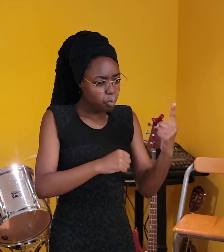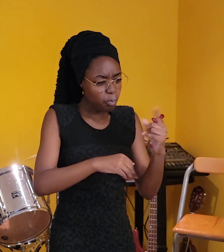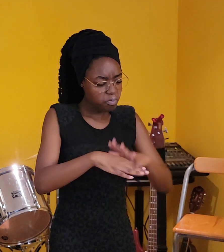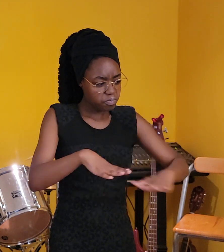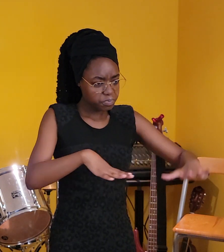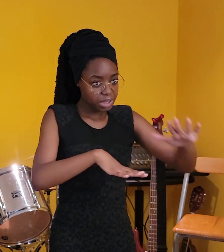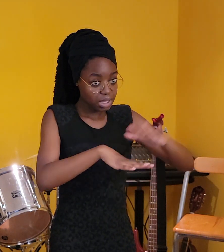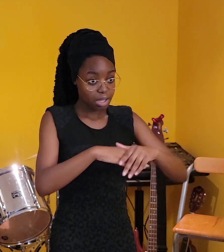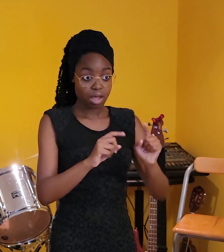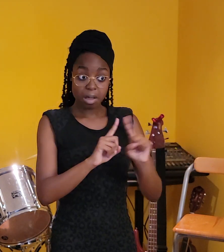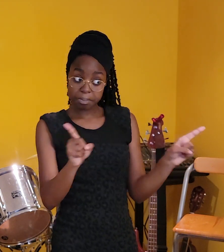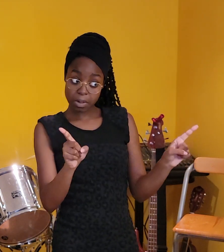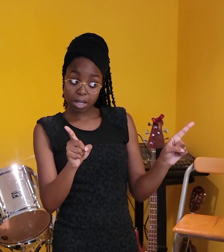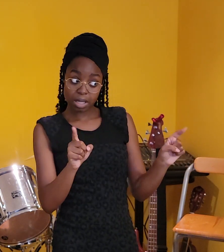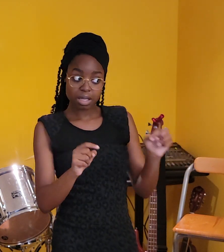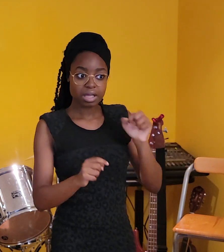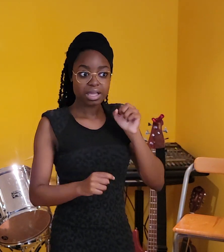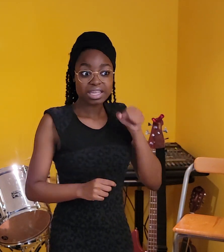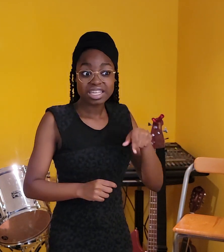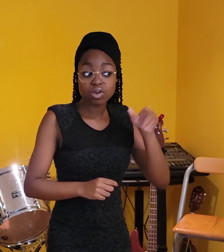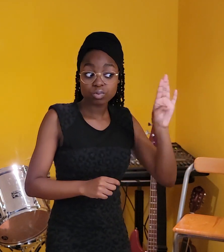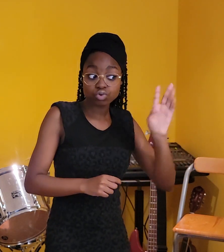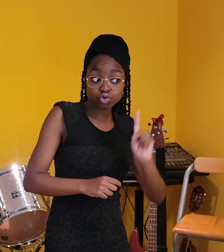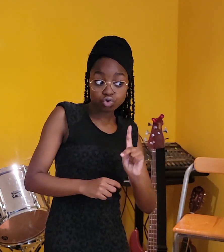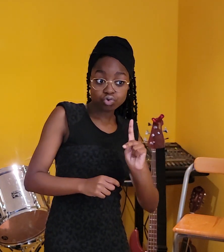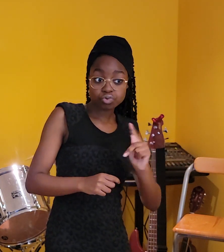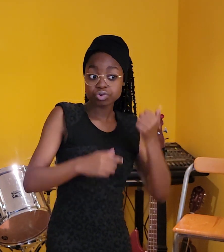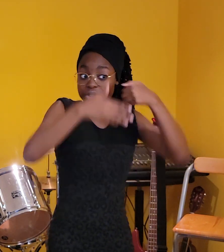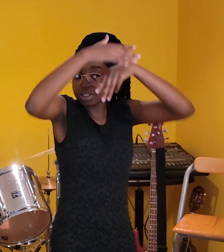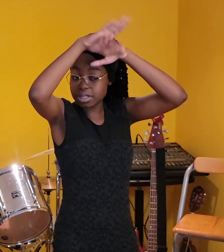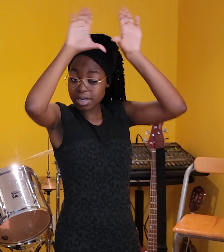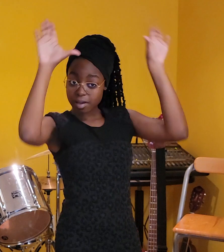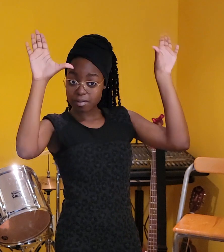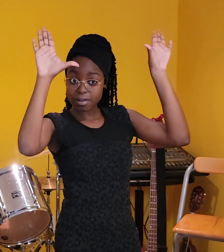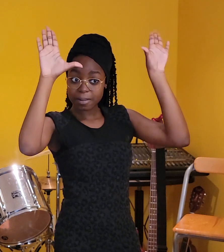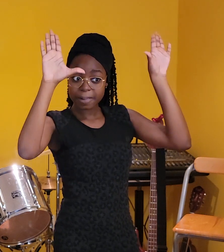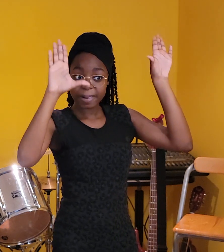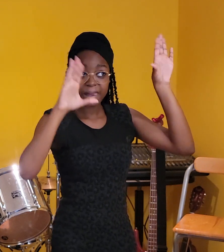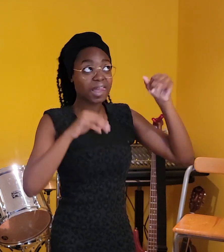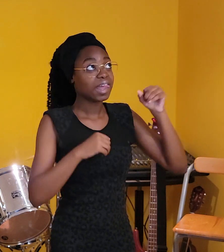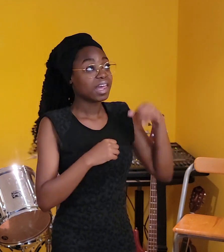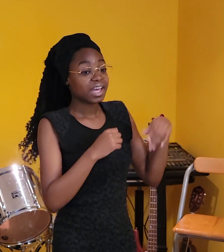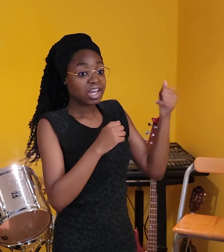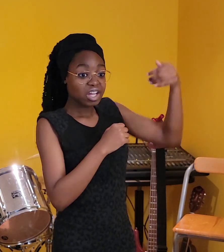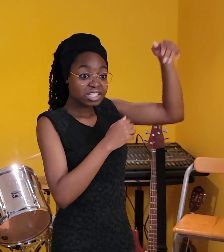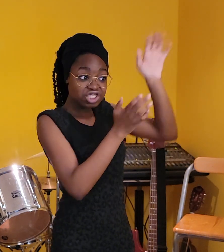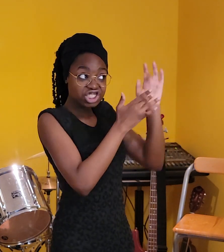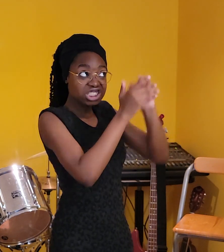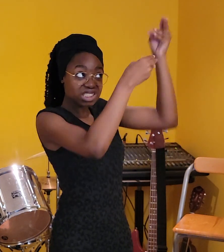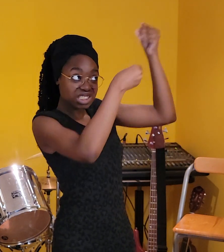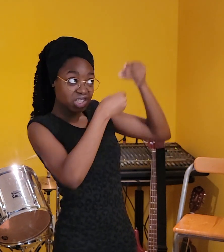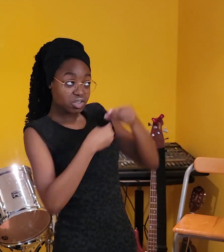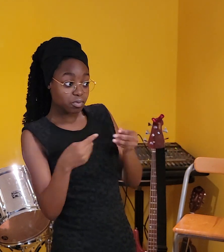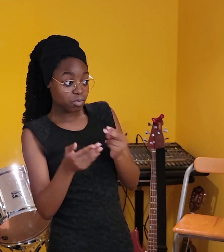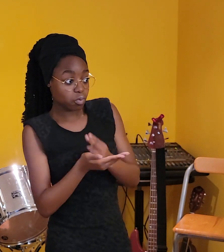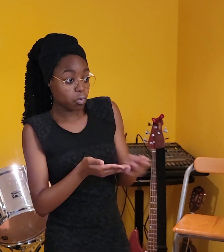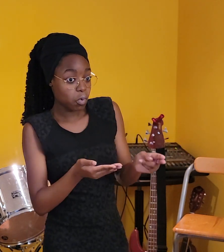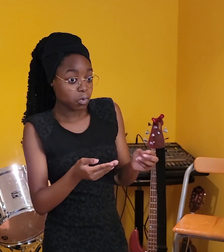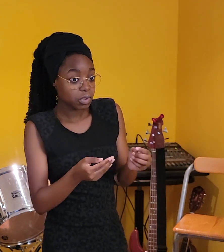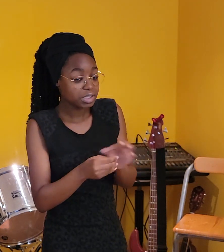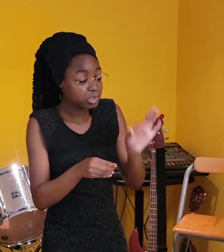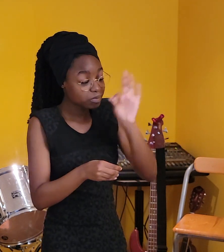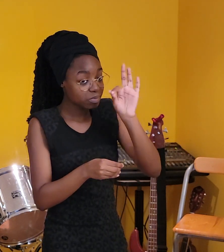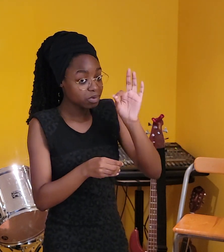heaven, first, he sent the Holy Spirit to indwell his people. And secondly, he is in more places